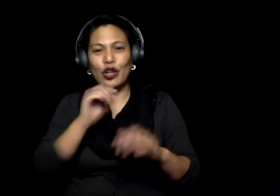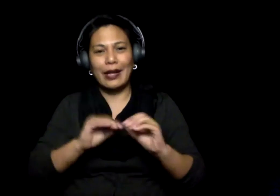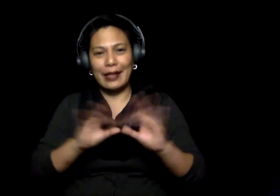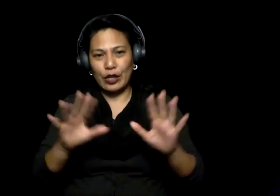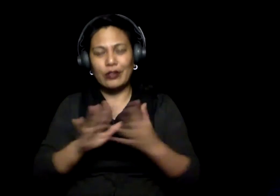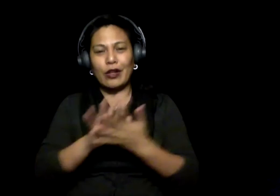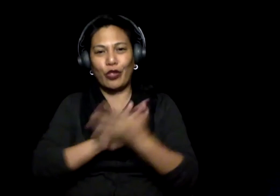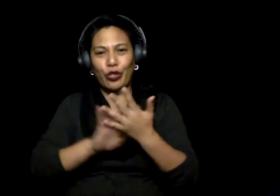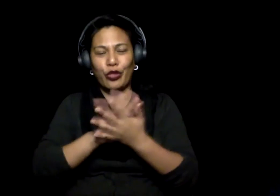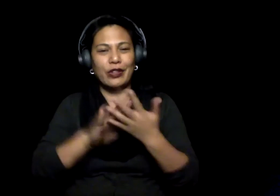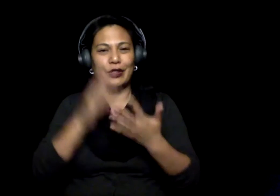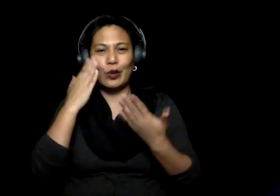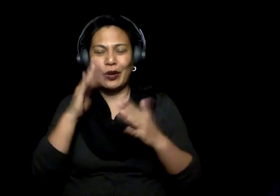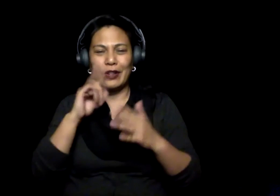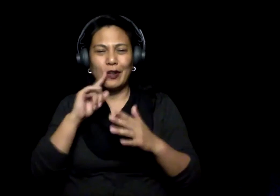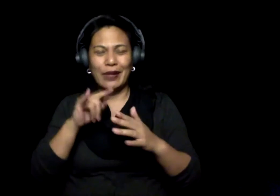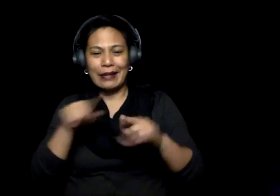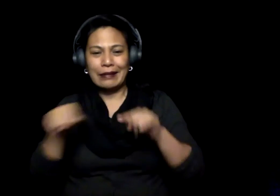that line is.